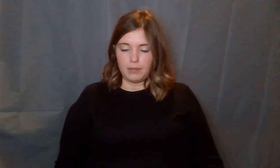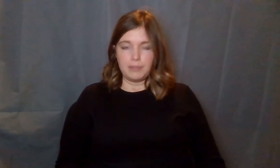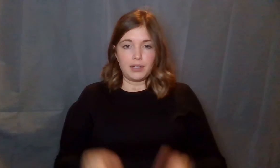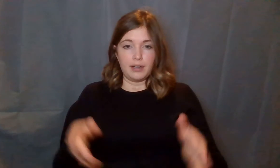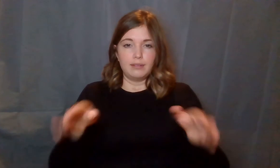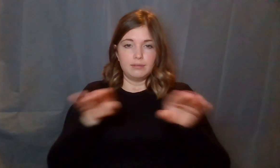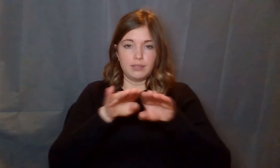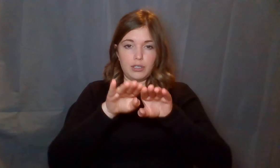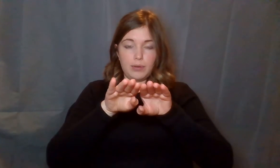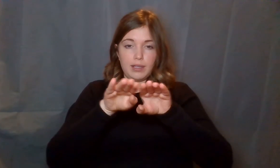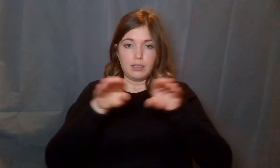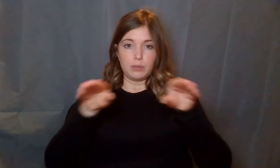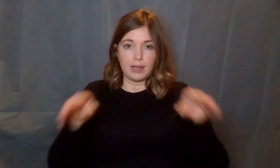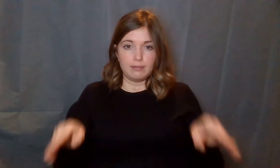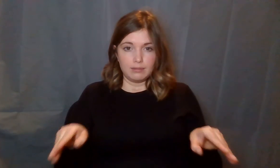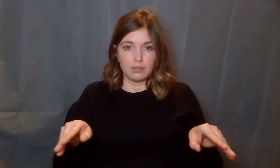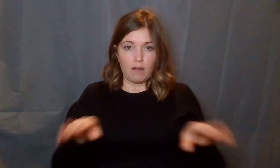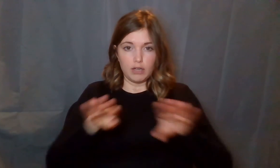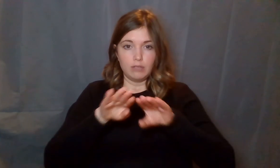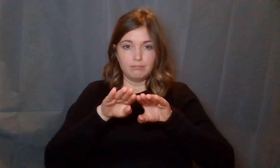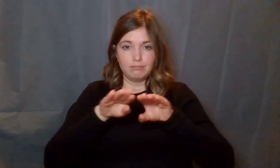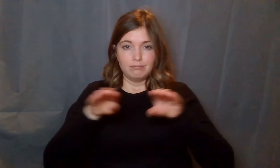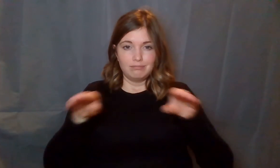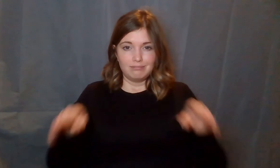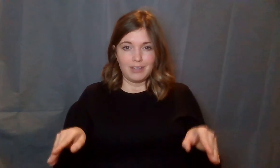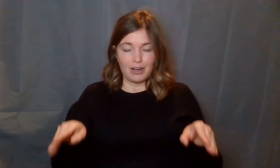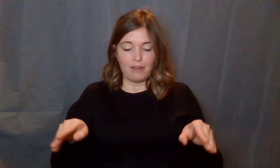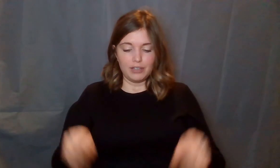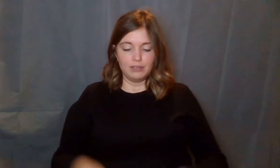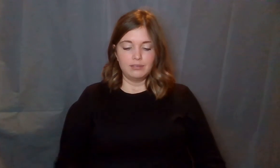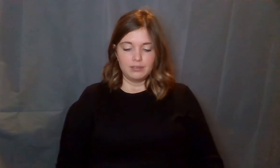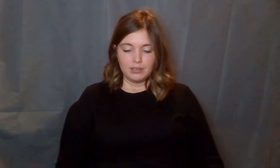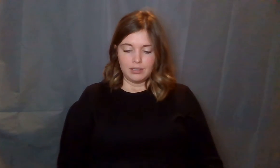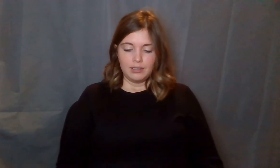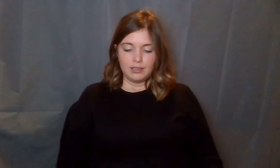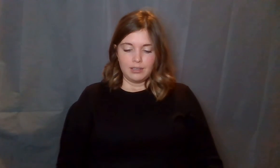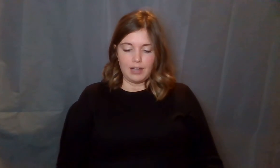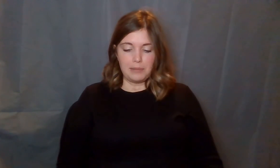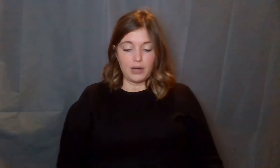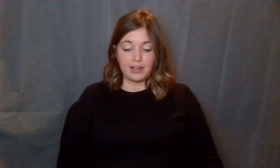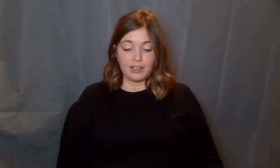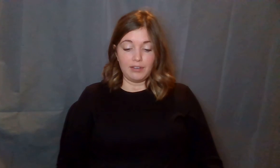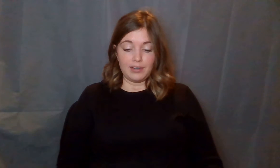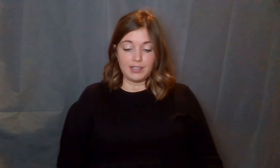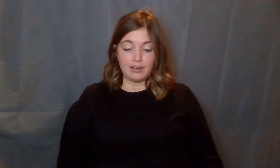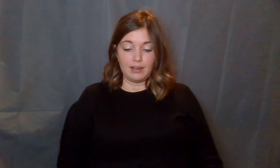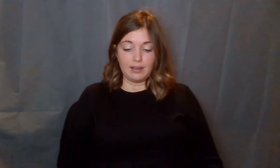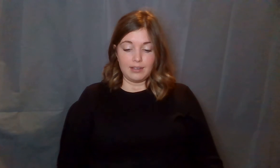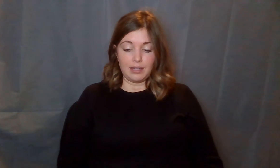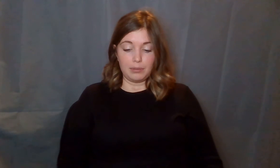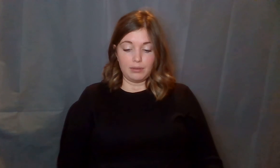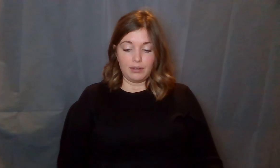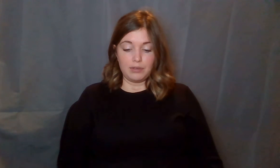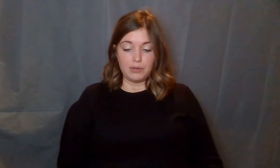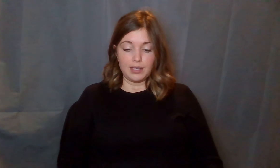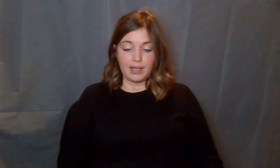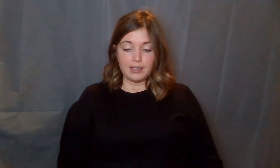I'm sorry, they're doing it this way. Cover. Cover. I'm trying to think of an example of using that